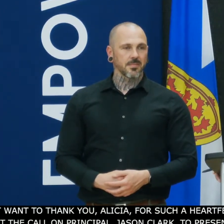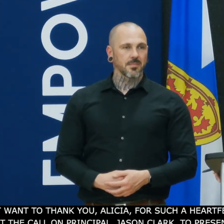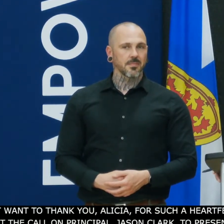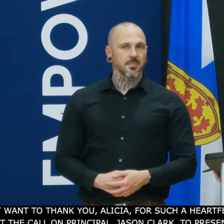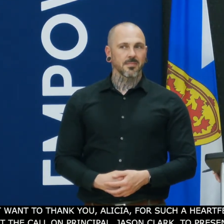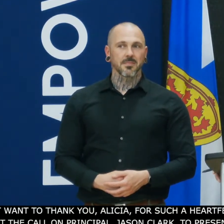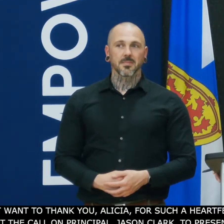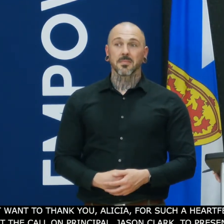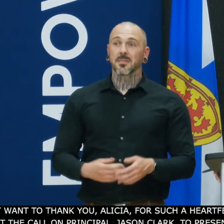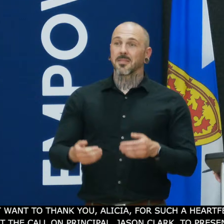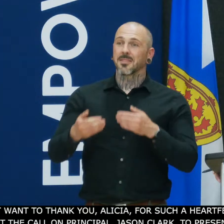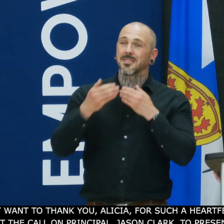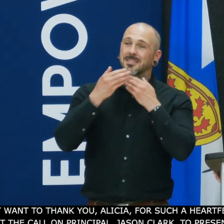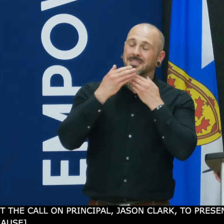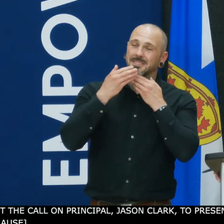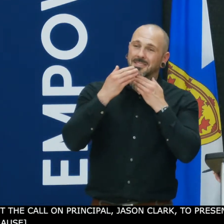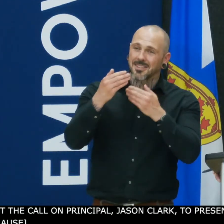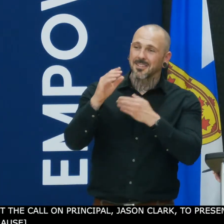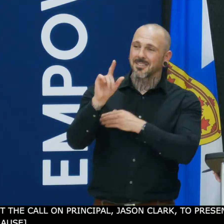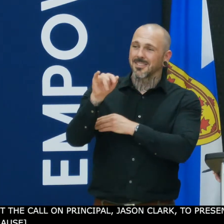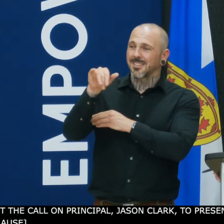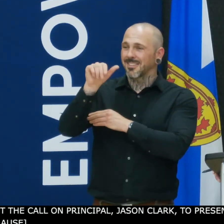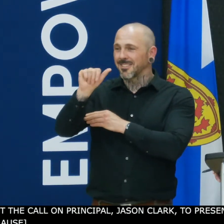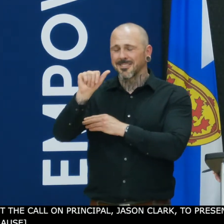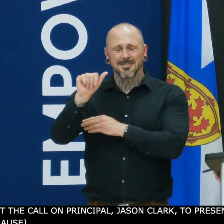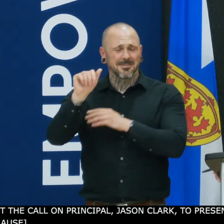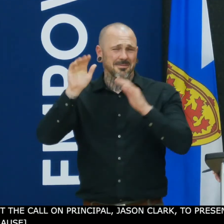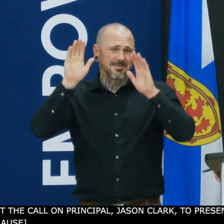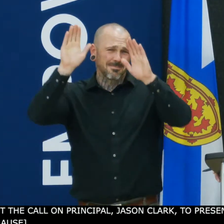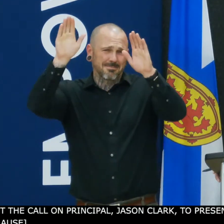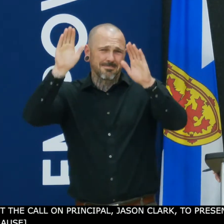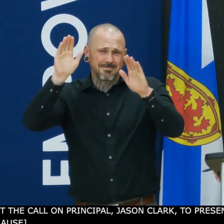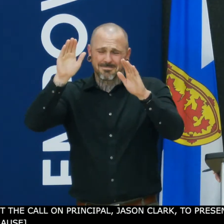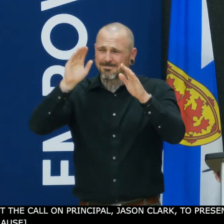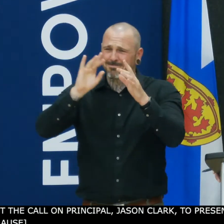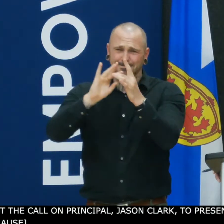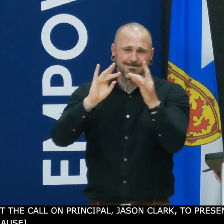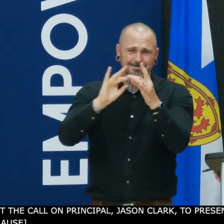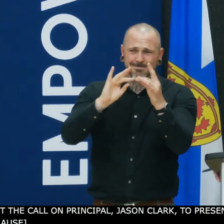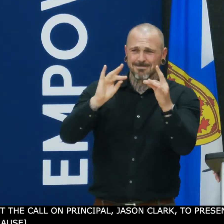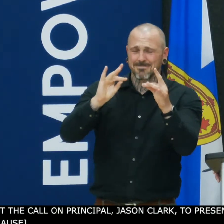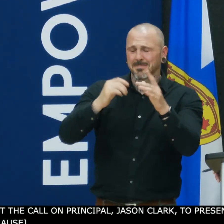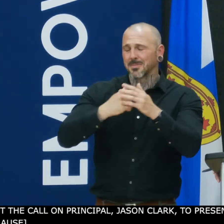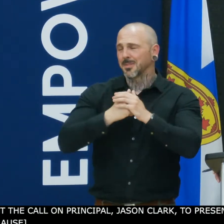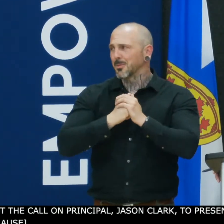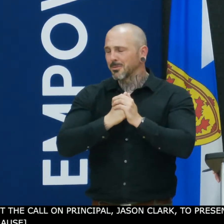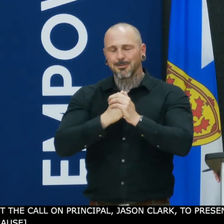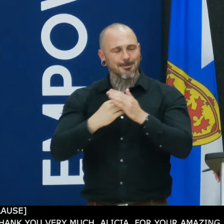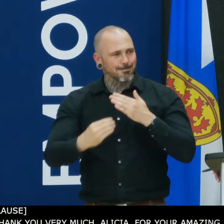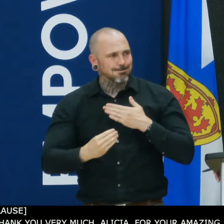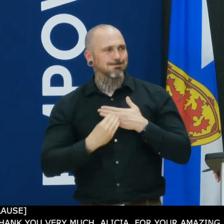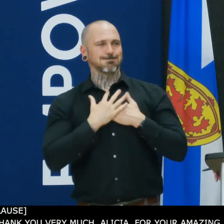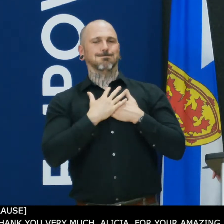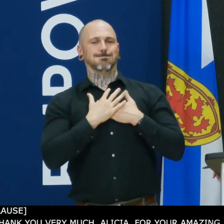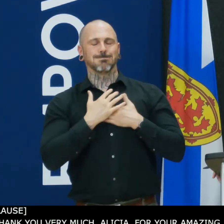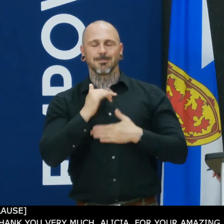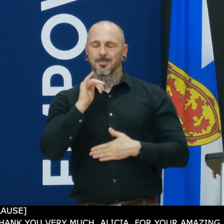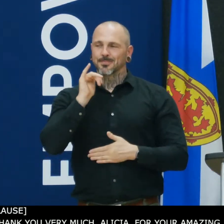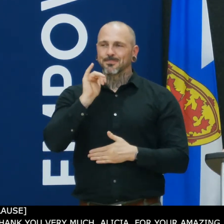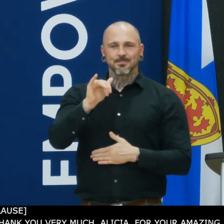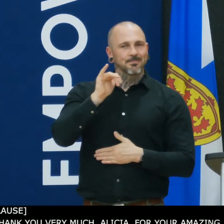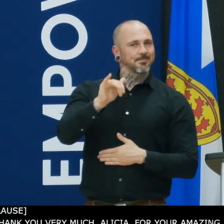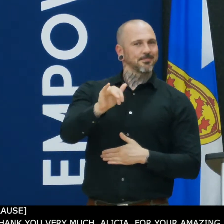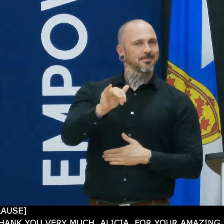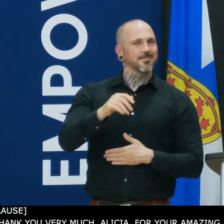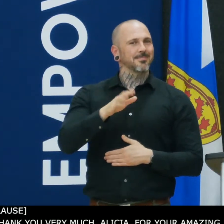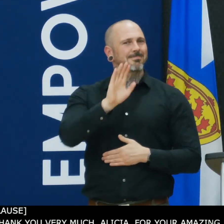Thank you very much, Alicia, for your amazing, amazing speech. It was truly inspirational. As I was